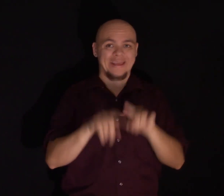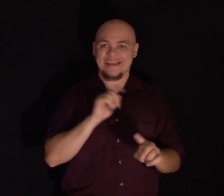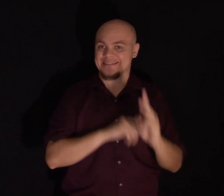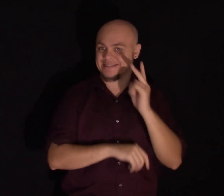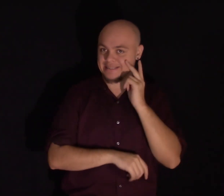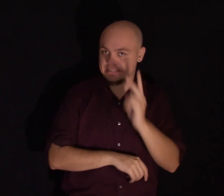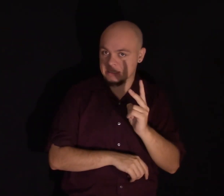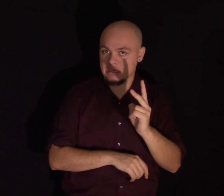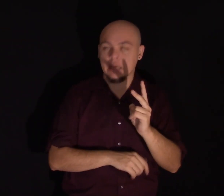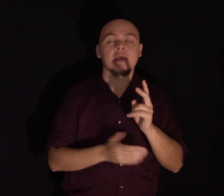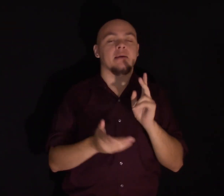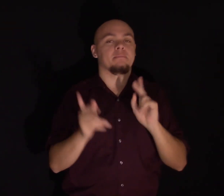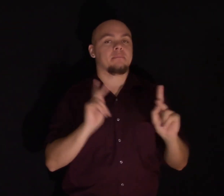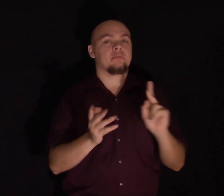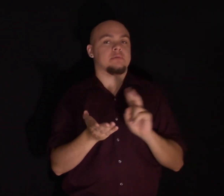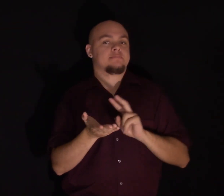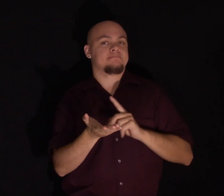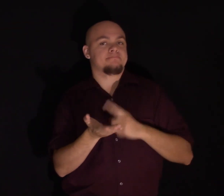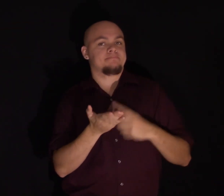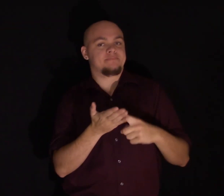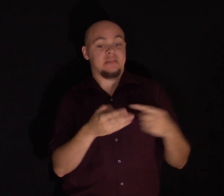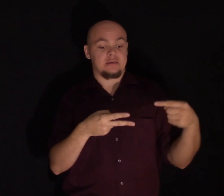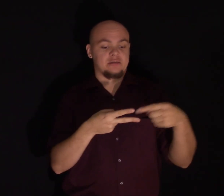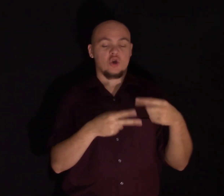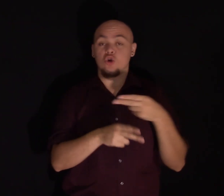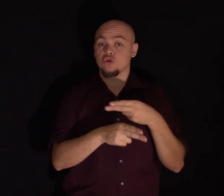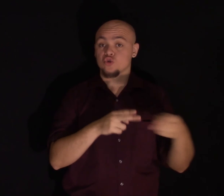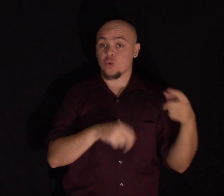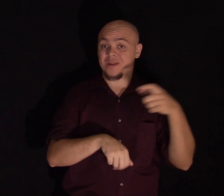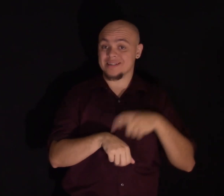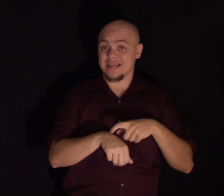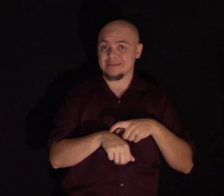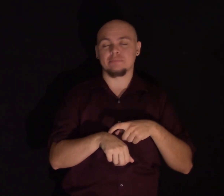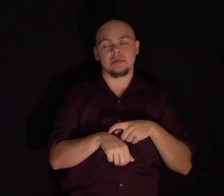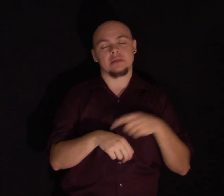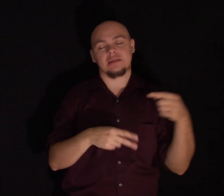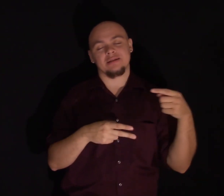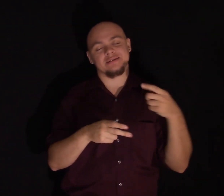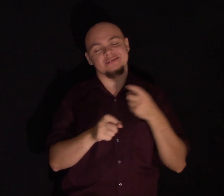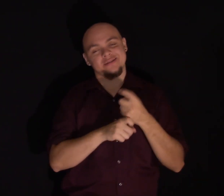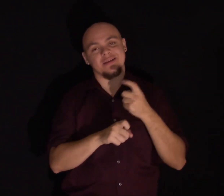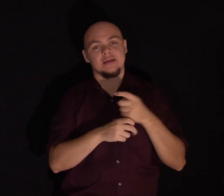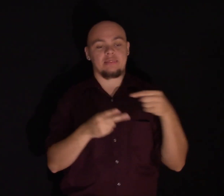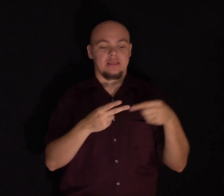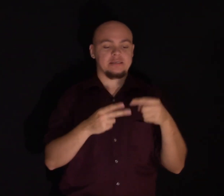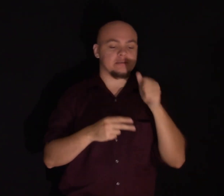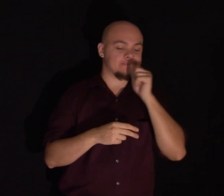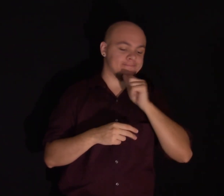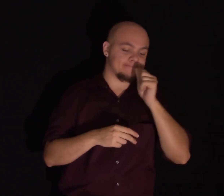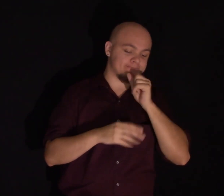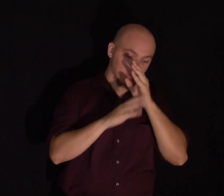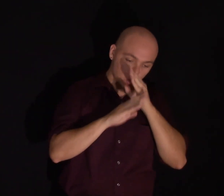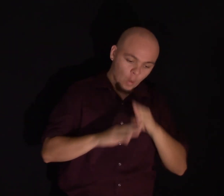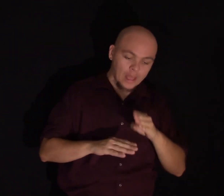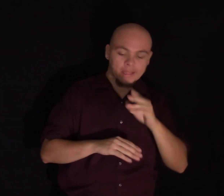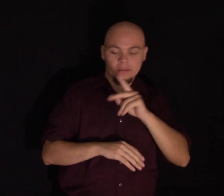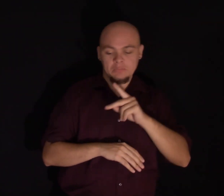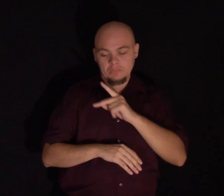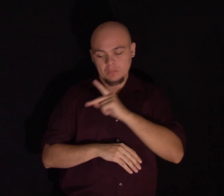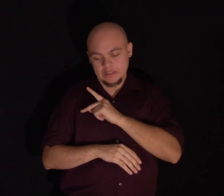less talked about than the funnier short-term deadline based kind it's usually suffered quietly and privately